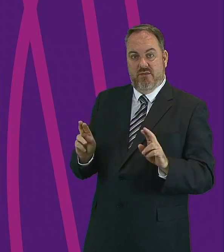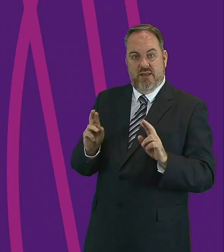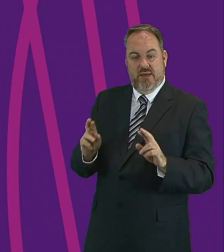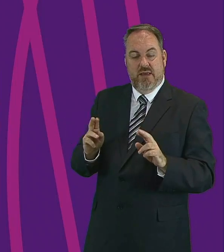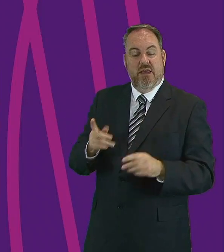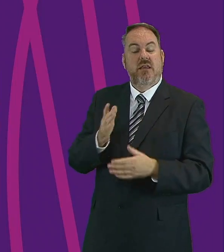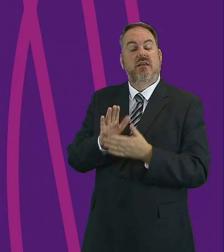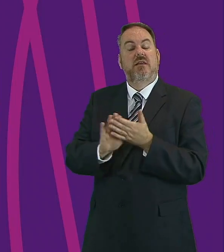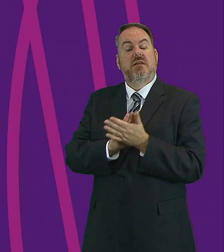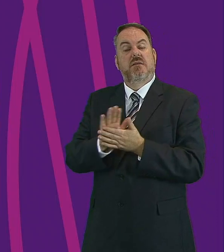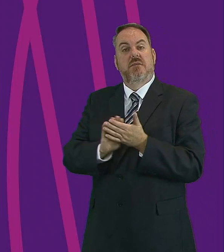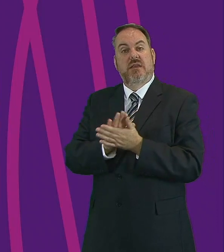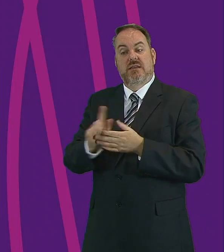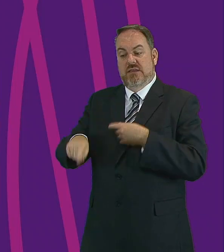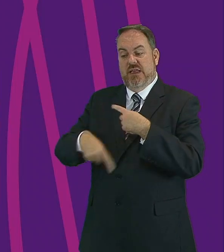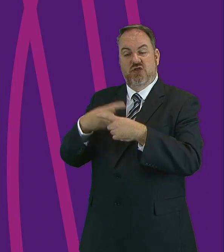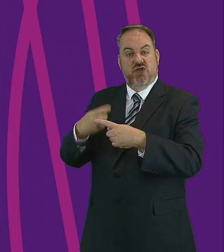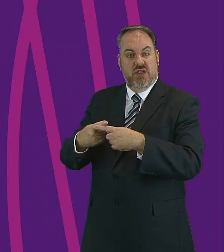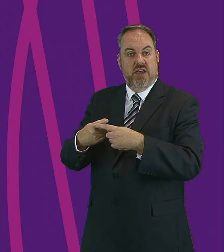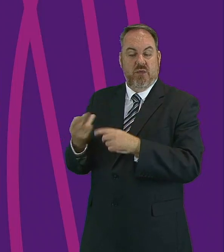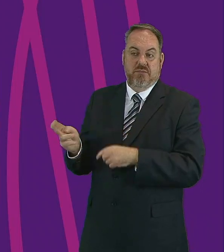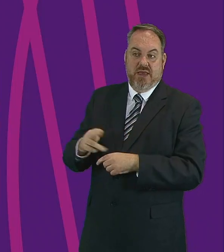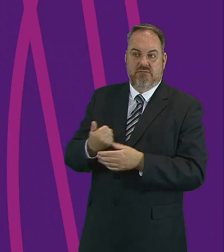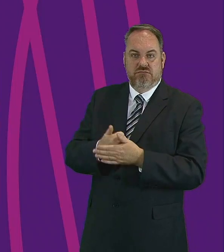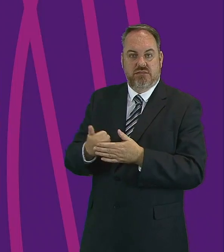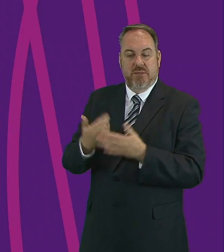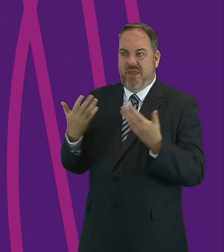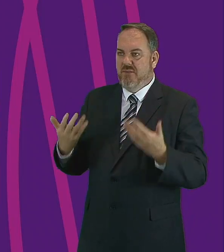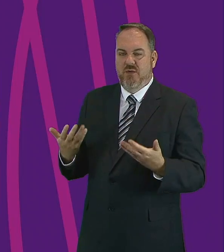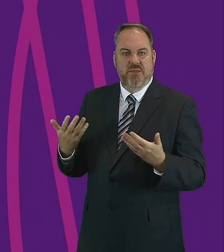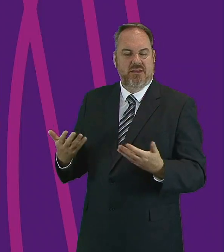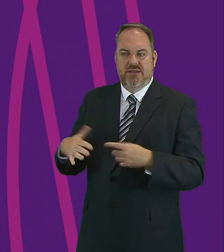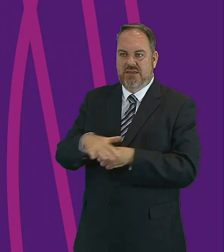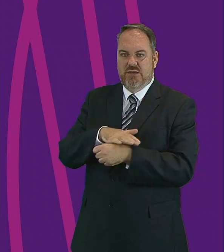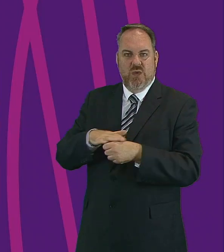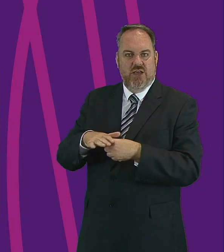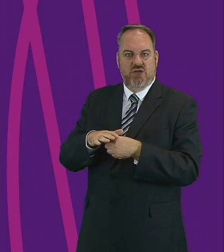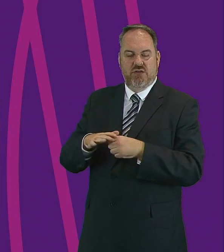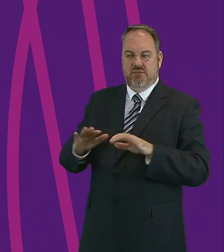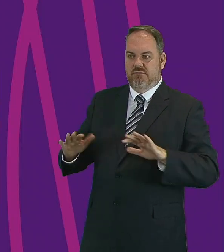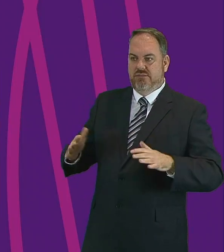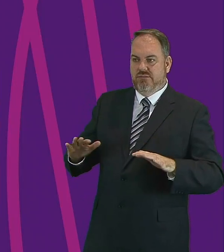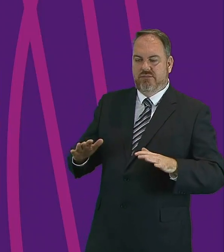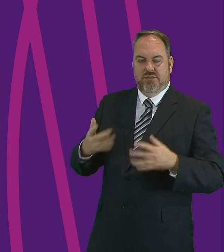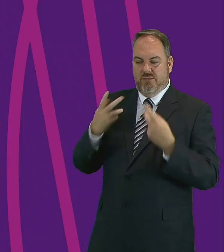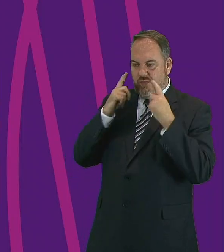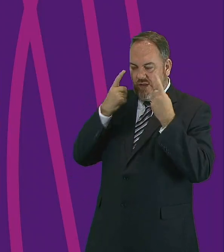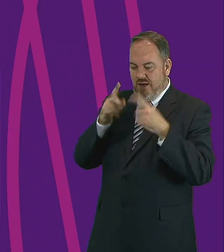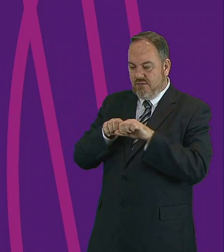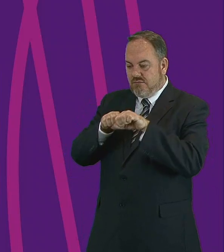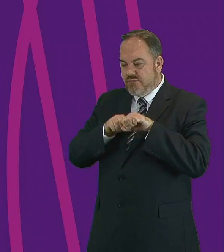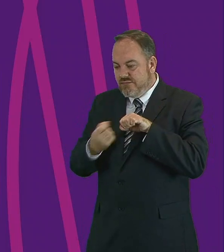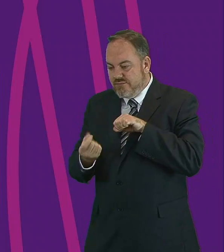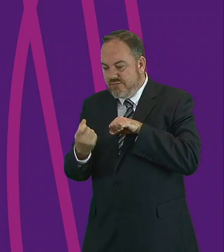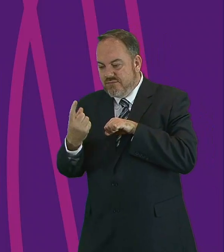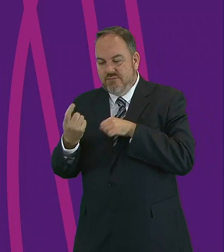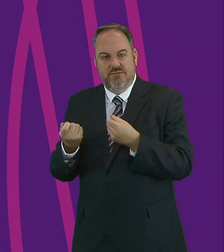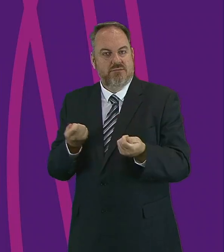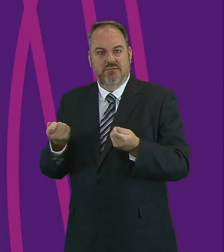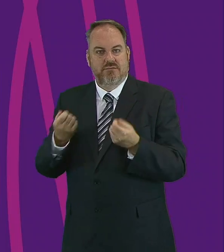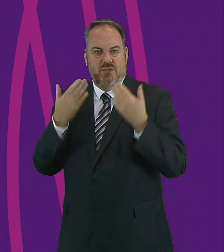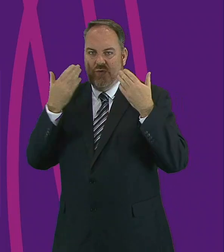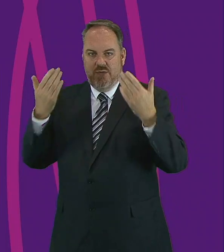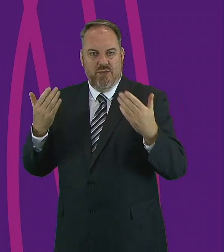exam system next year, but we are in a highly uncertain situation and it's important that we respond to that. We also, of course, will want to take account